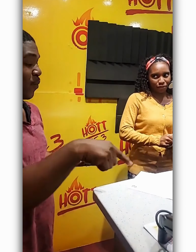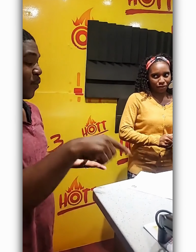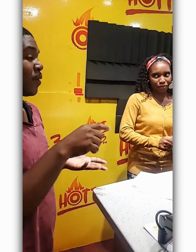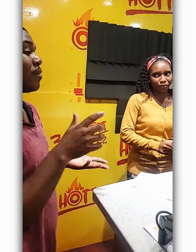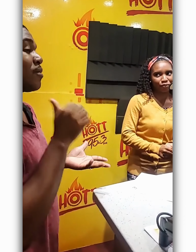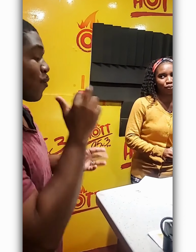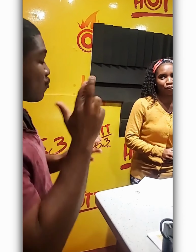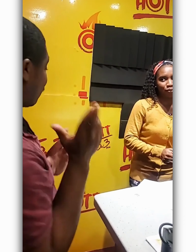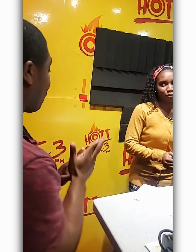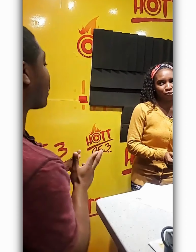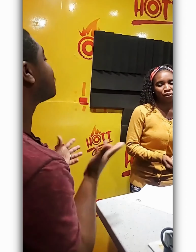respectful.